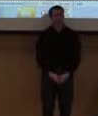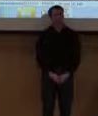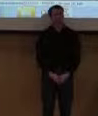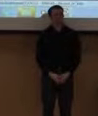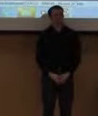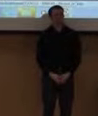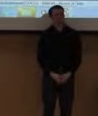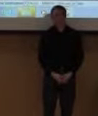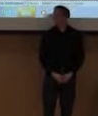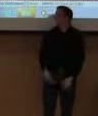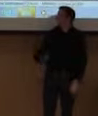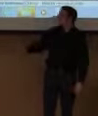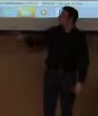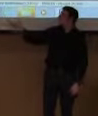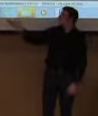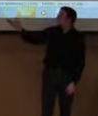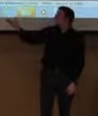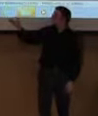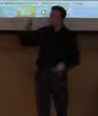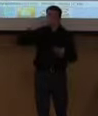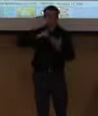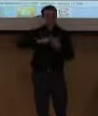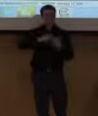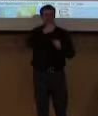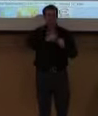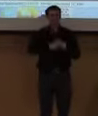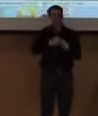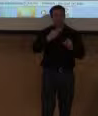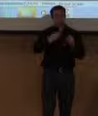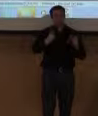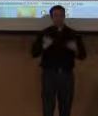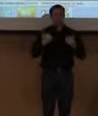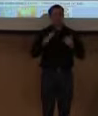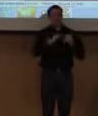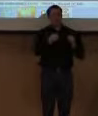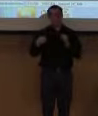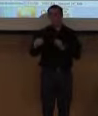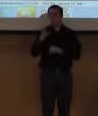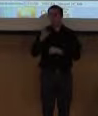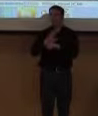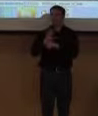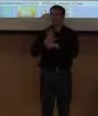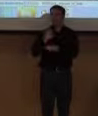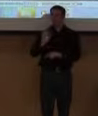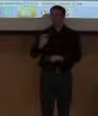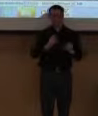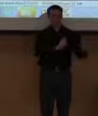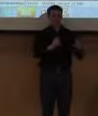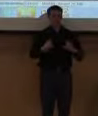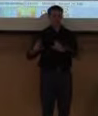Now what you'll notice here is that all participants have their own individual video feed.